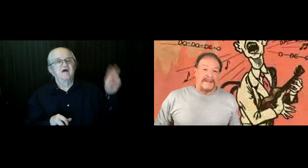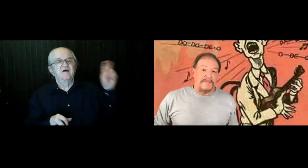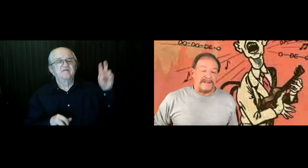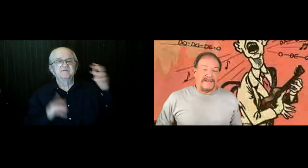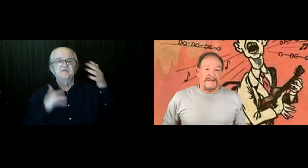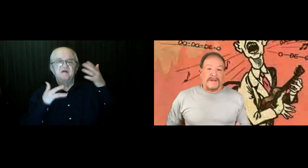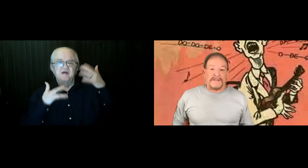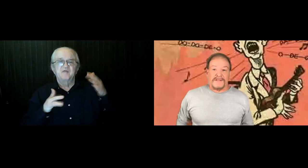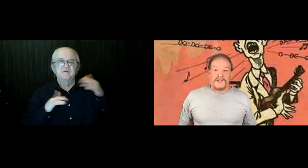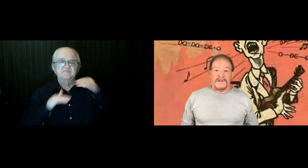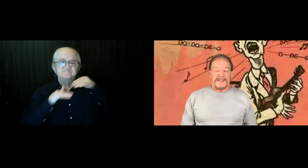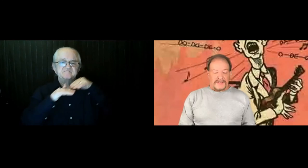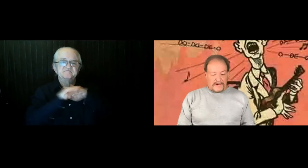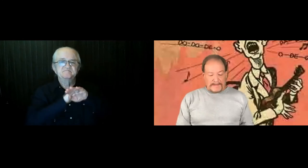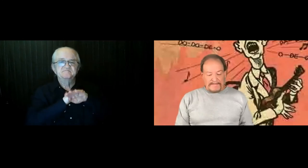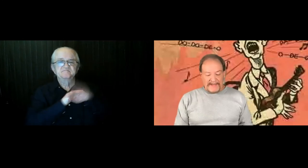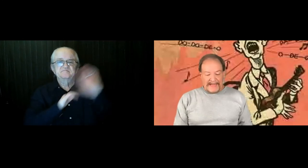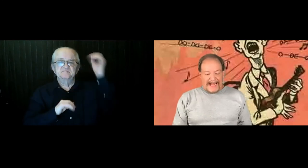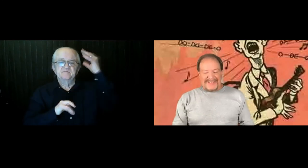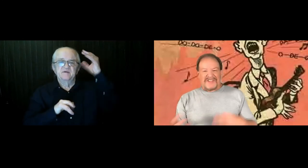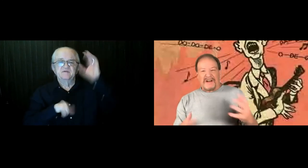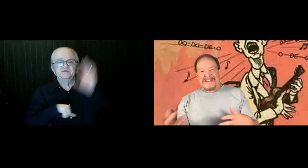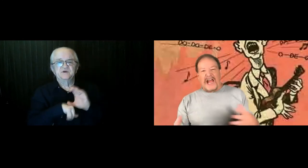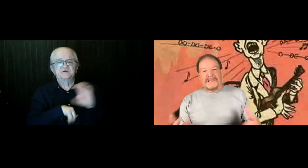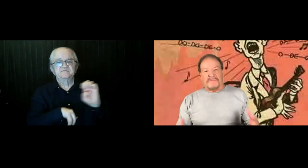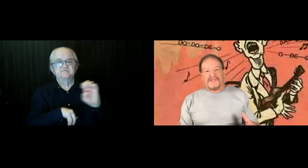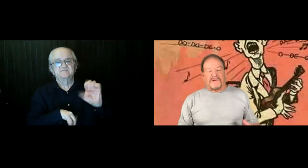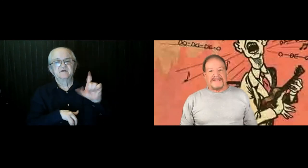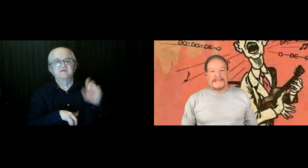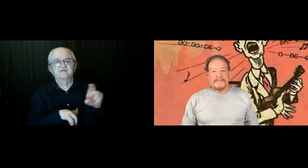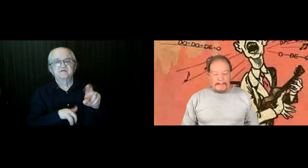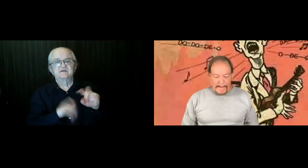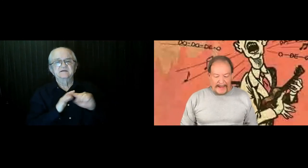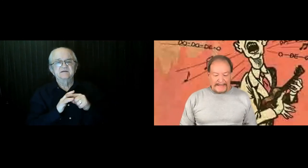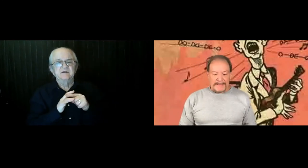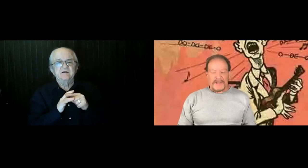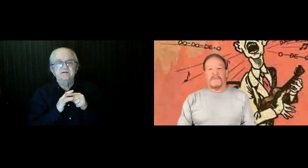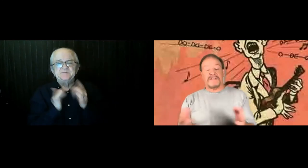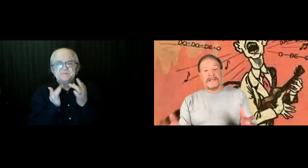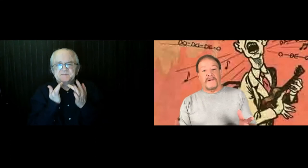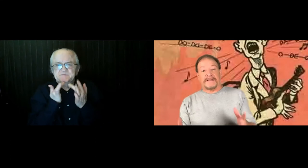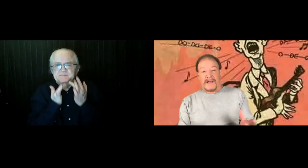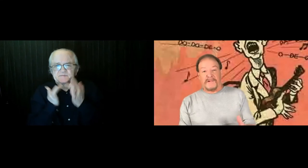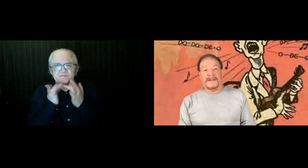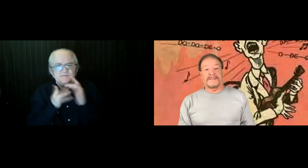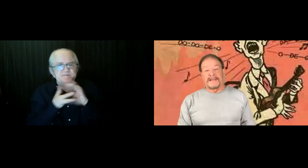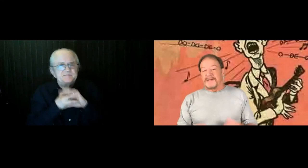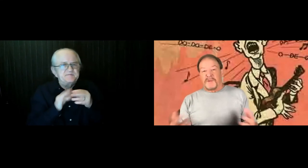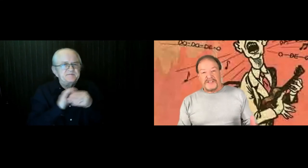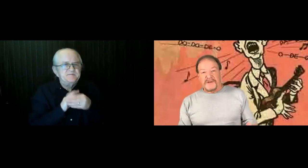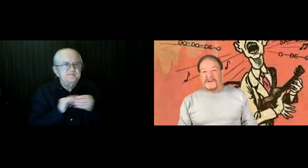elder in the Methodist church. And so I'd started dabbling with storytelling and, you know, mostly going to